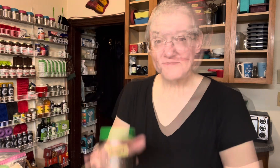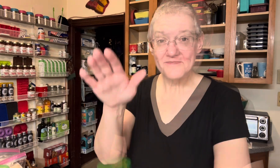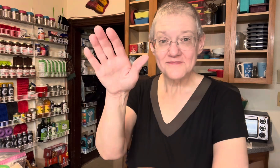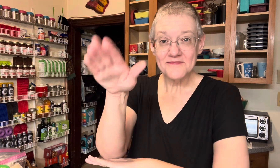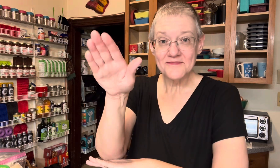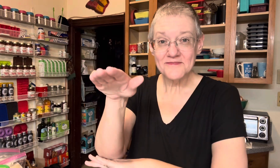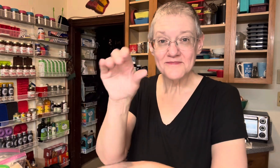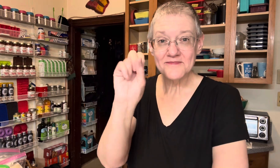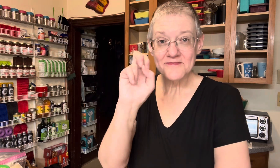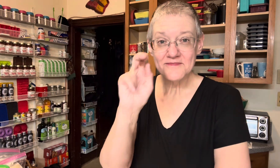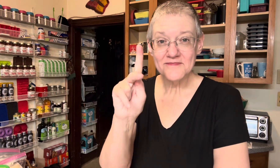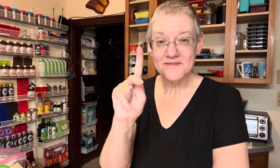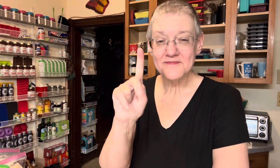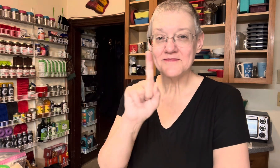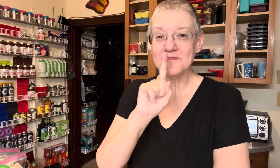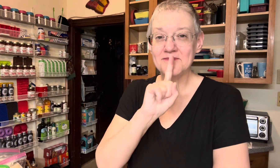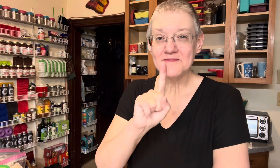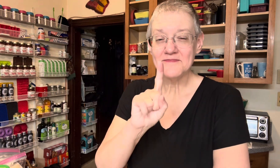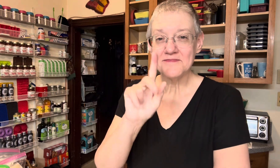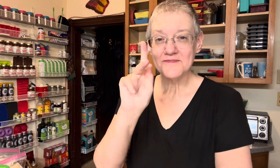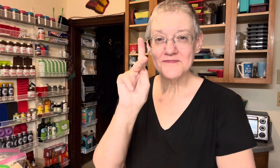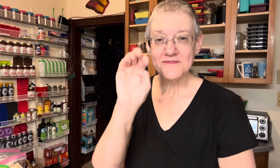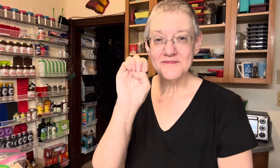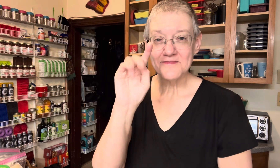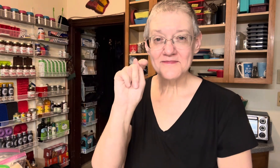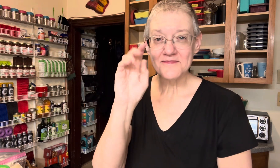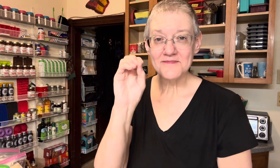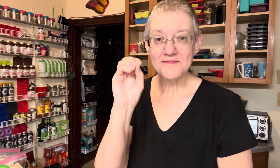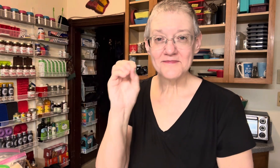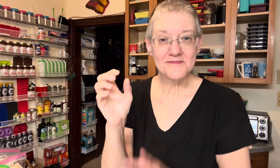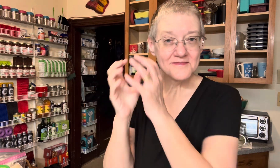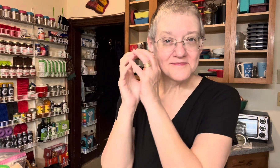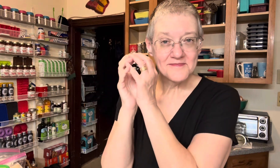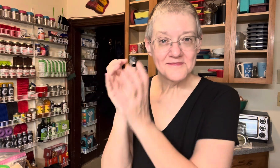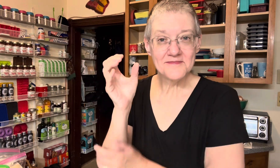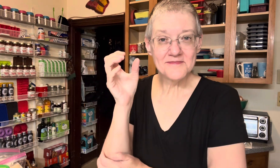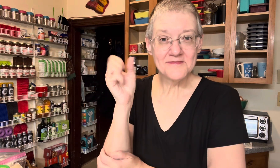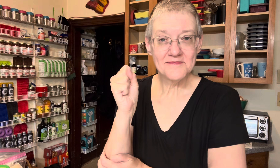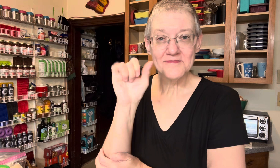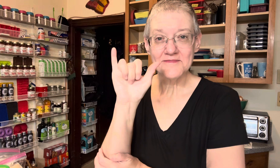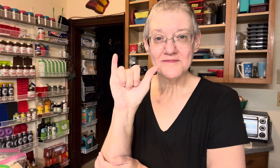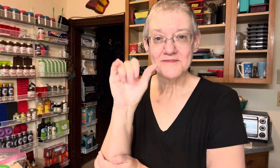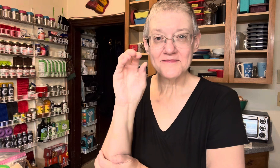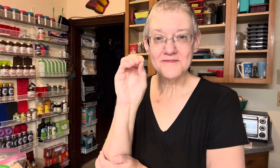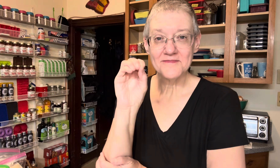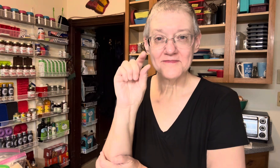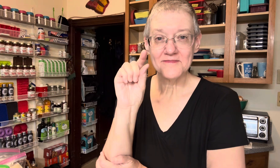My afternoon snack every day is keto coconut milk yogurt,